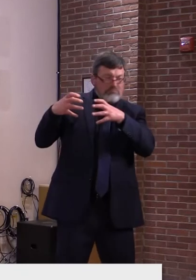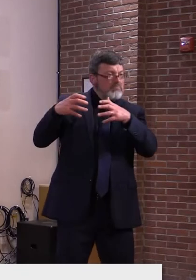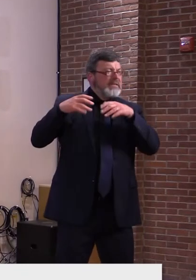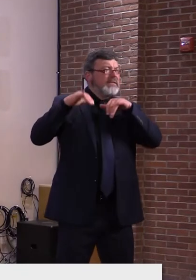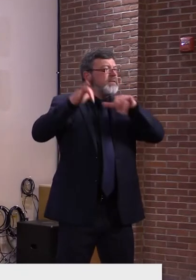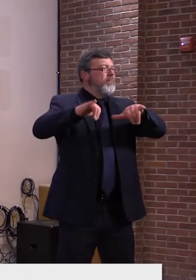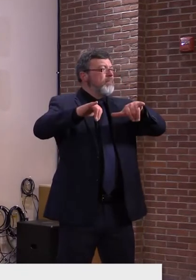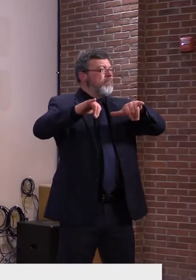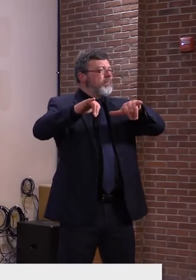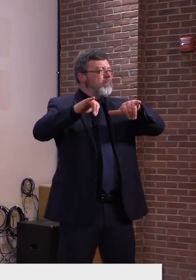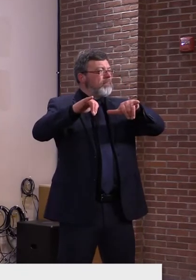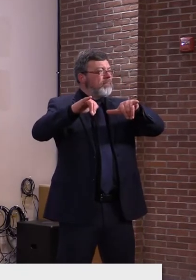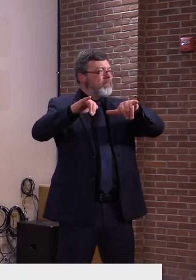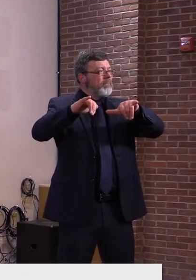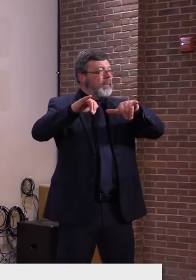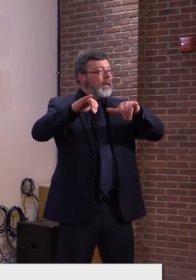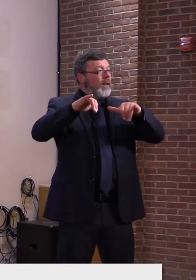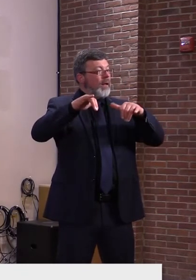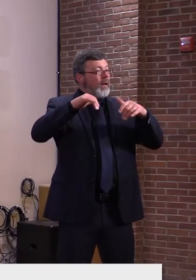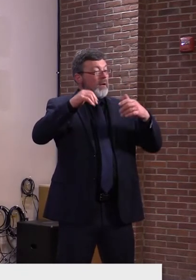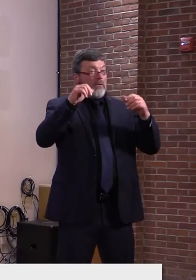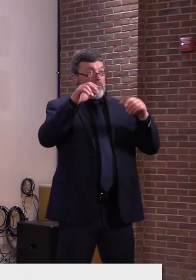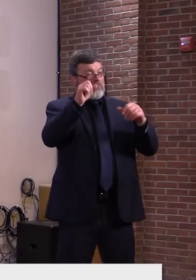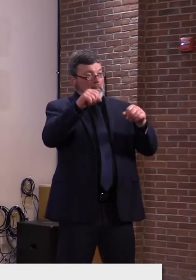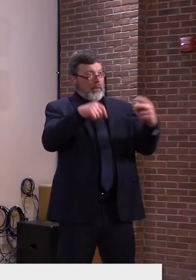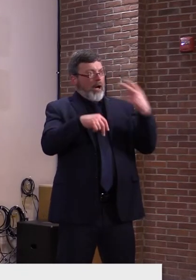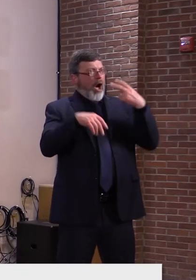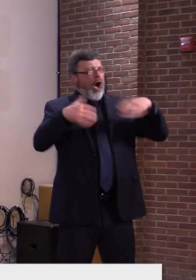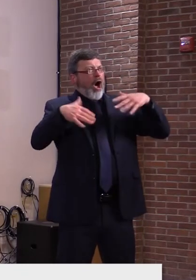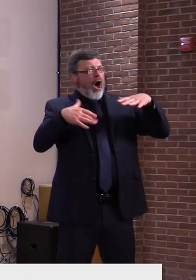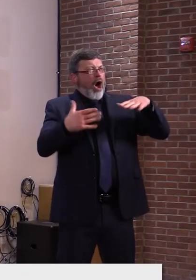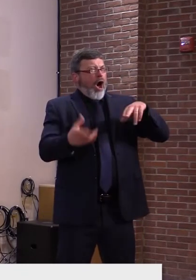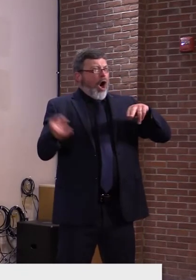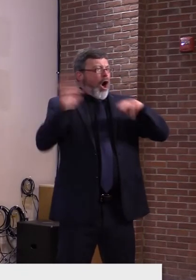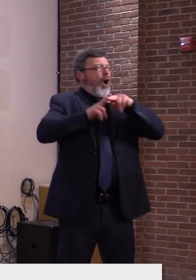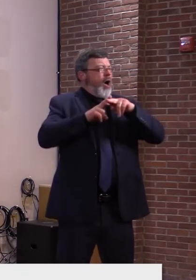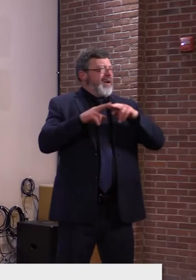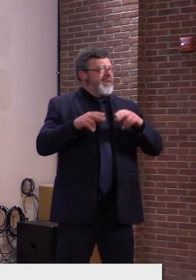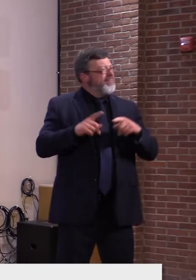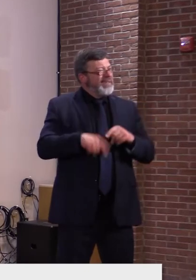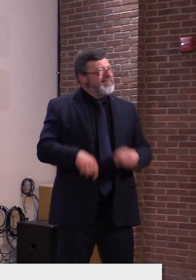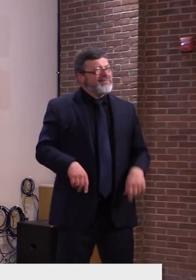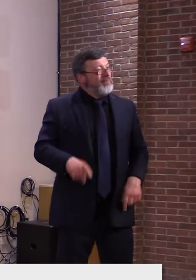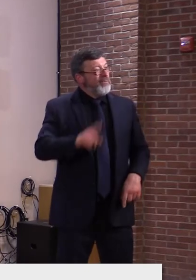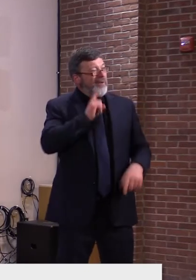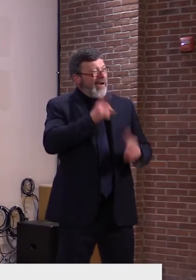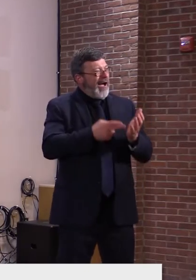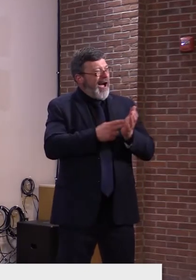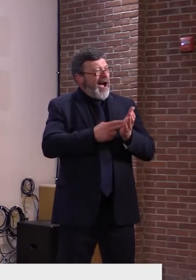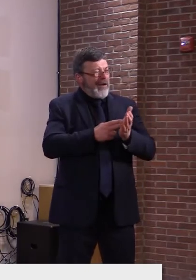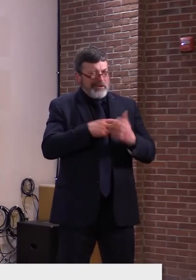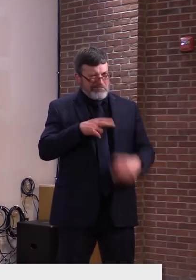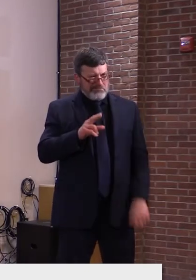that may be a discrepancy and show that, you know, we're out of balance as well. Dr. Levine?